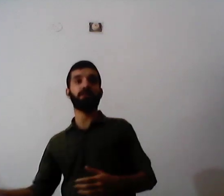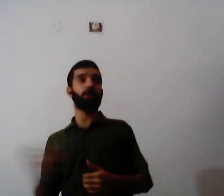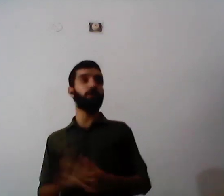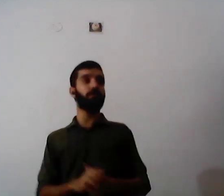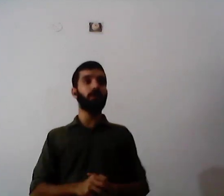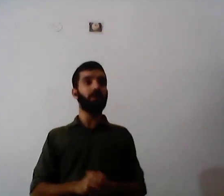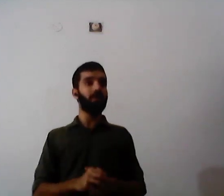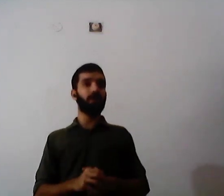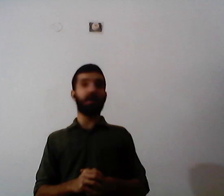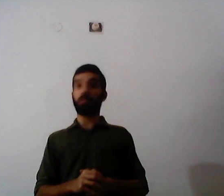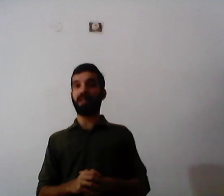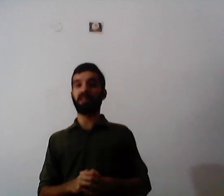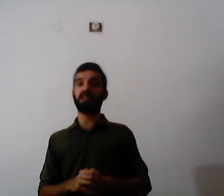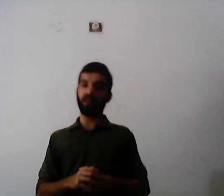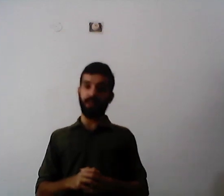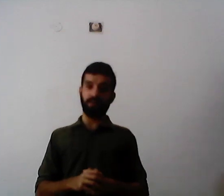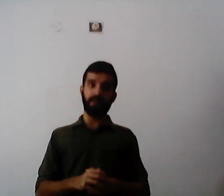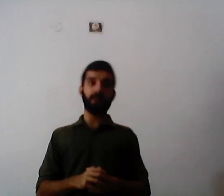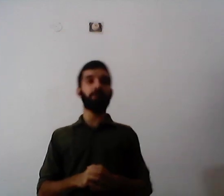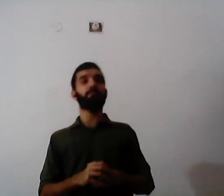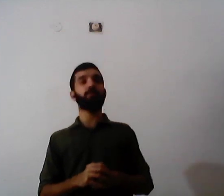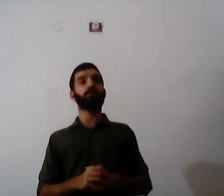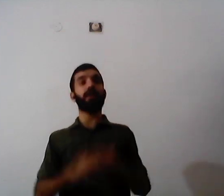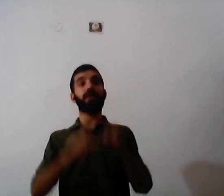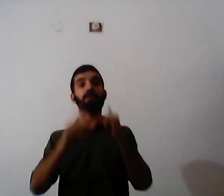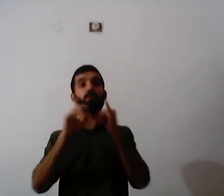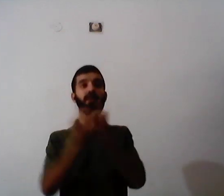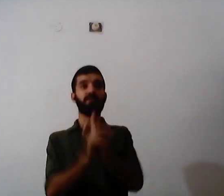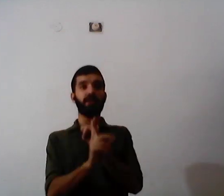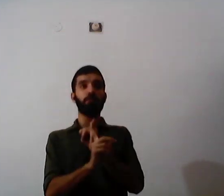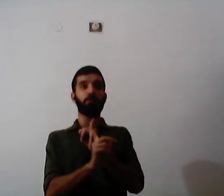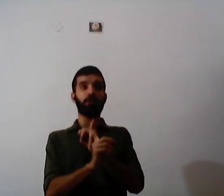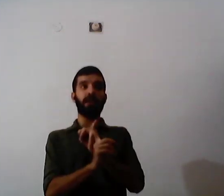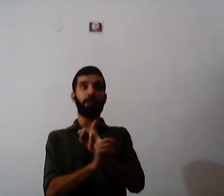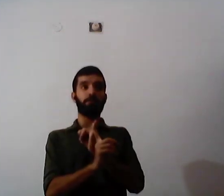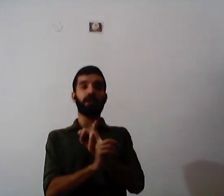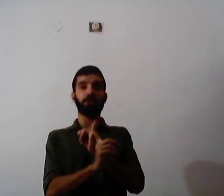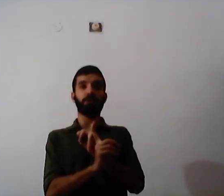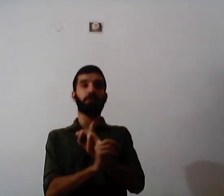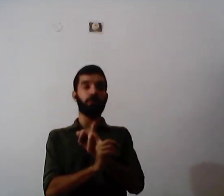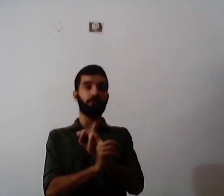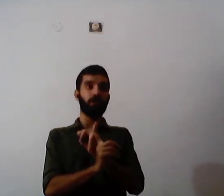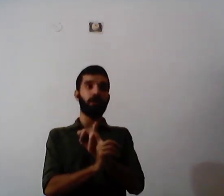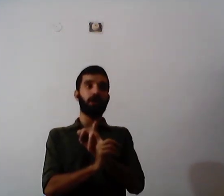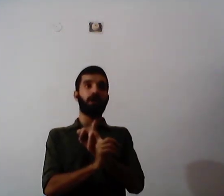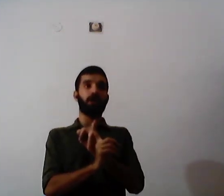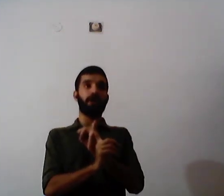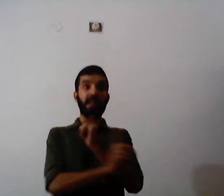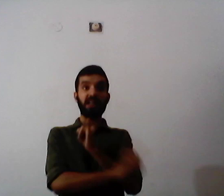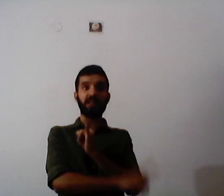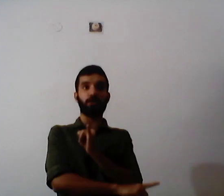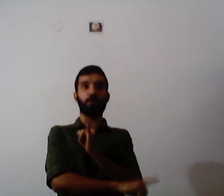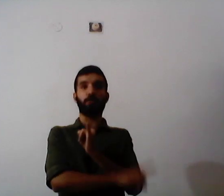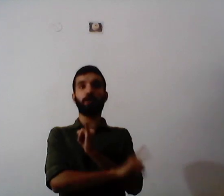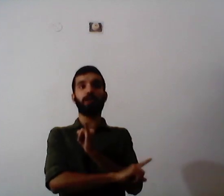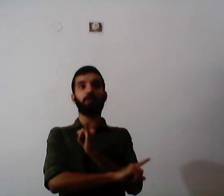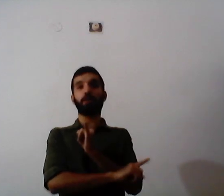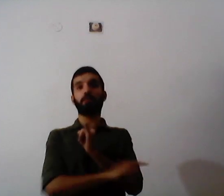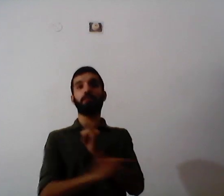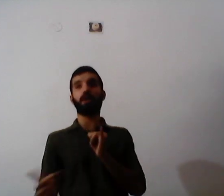of carbonated drinks, right? So that is one very important application of Henry's law. You can be asked